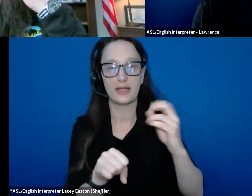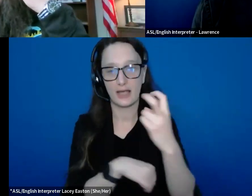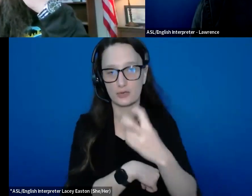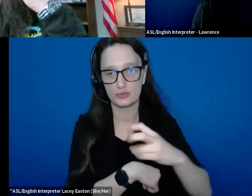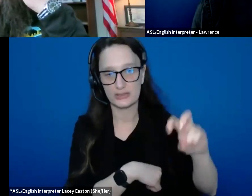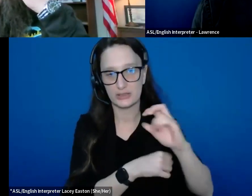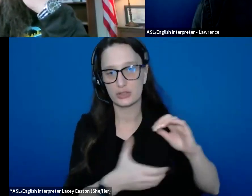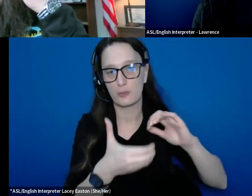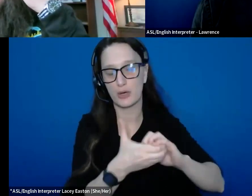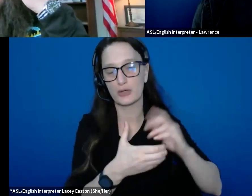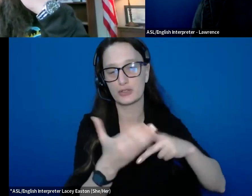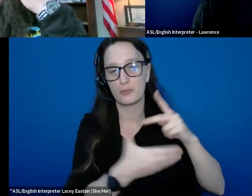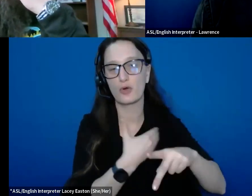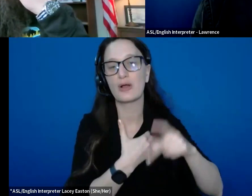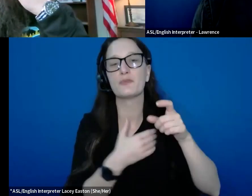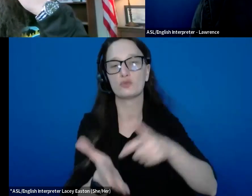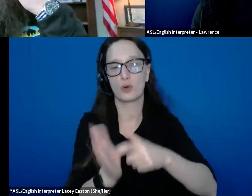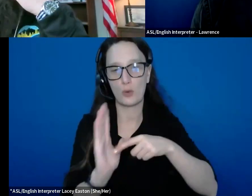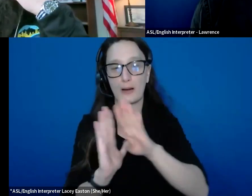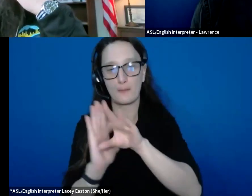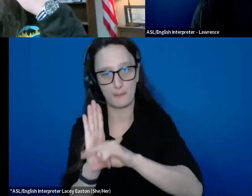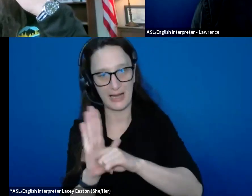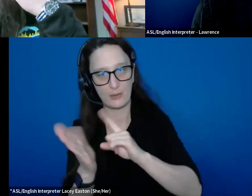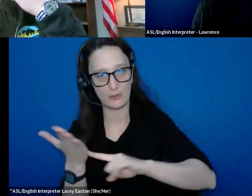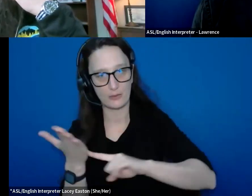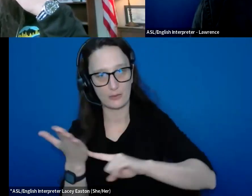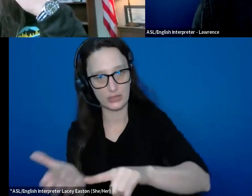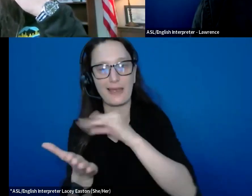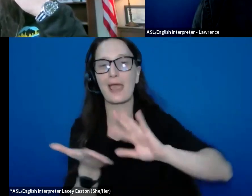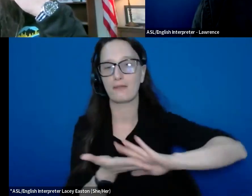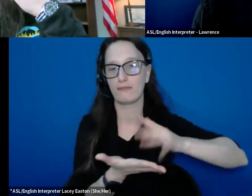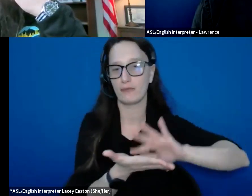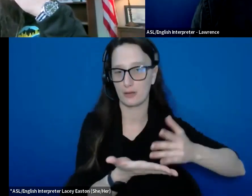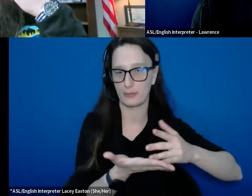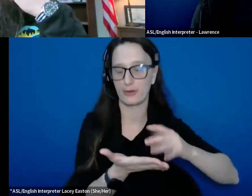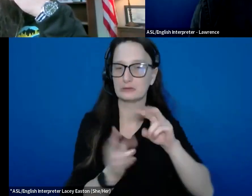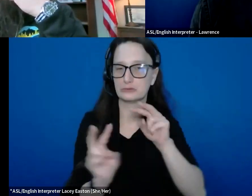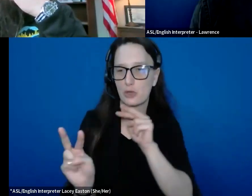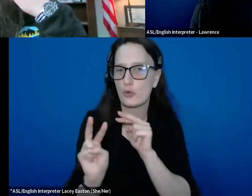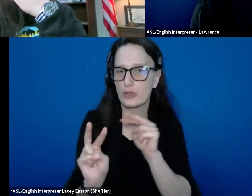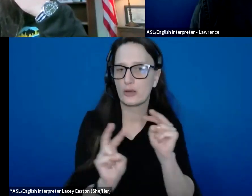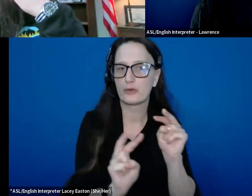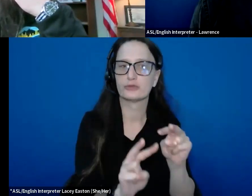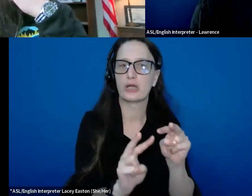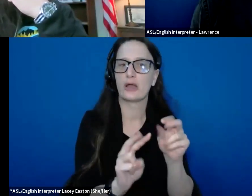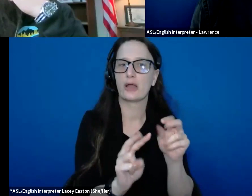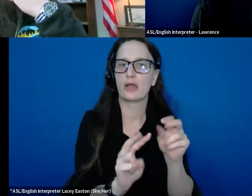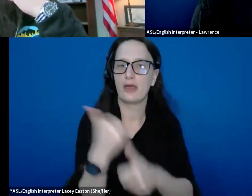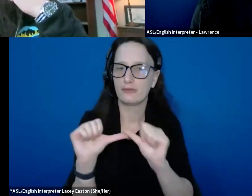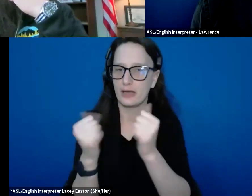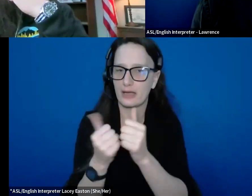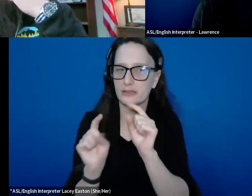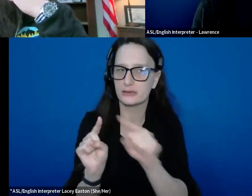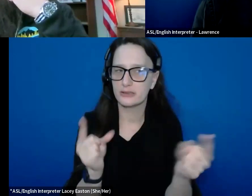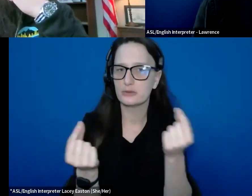be background checked and fingerprinted. So just kind of keeping track of what every agency is